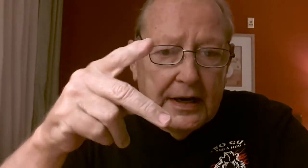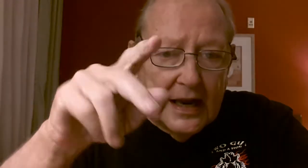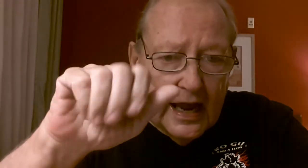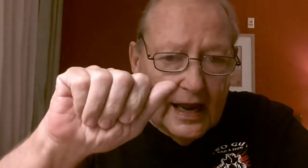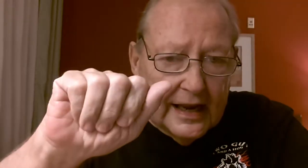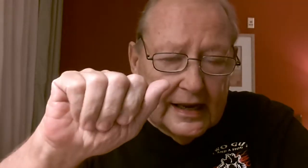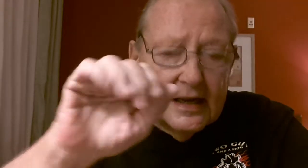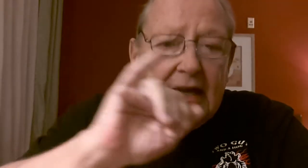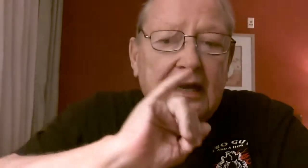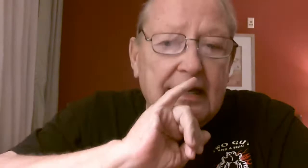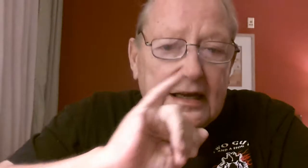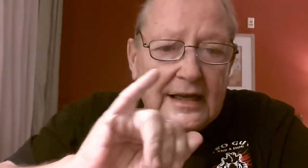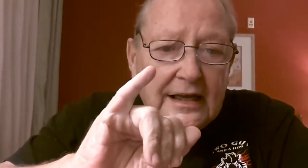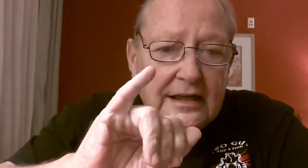PA is